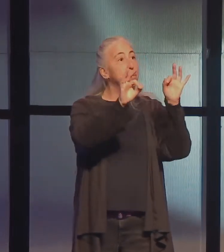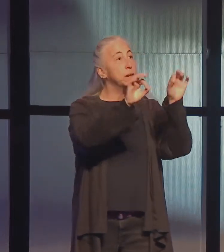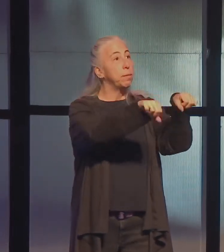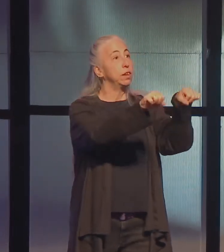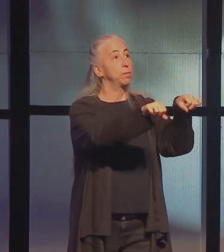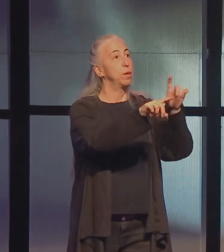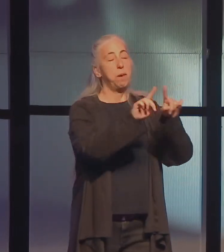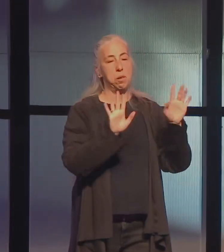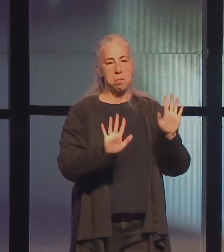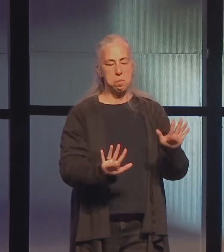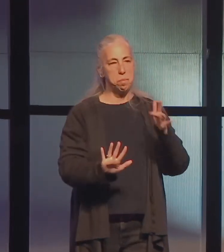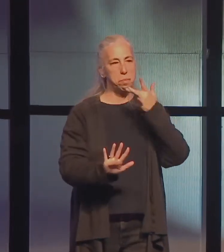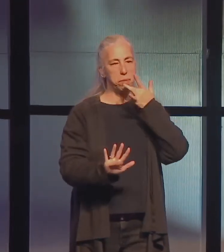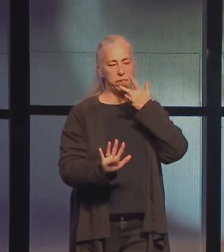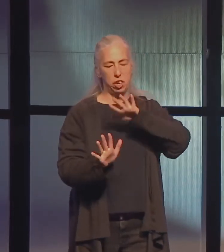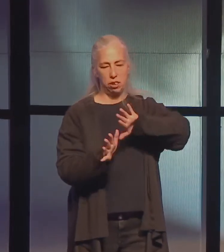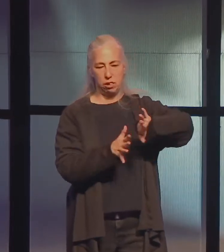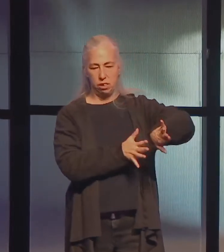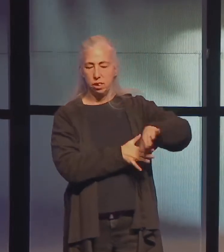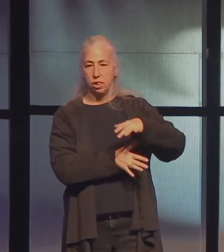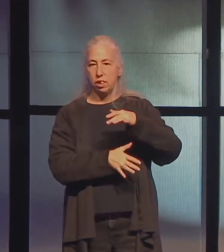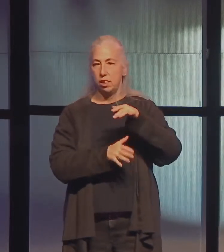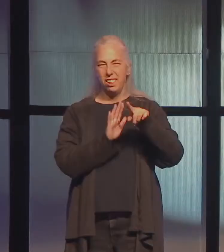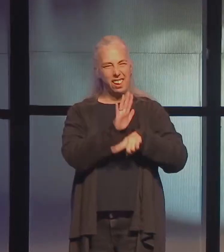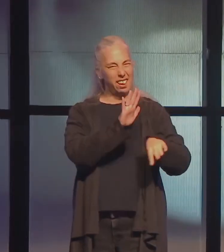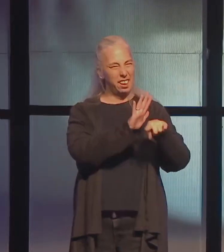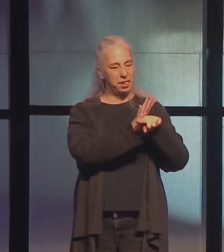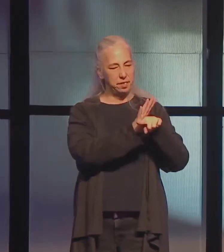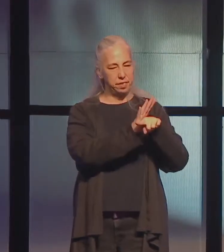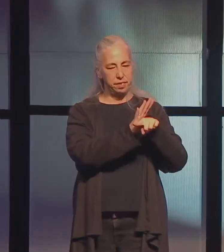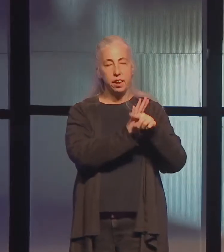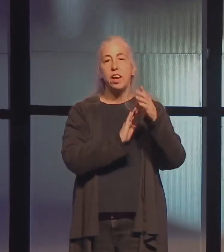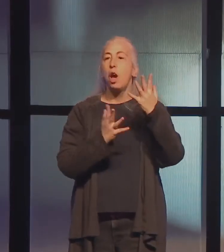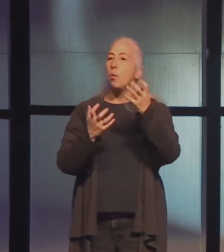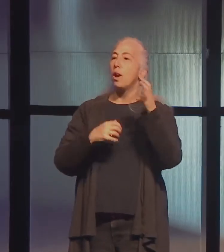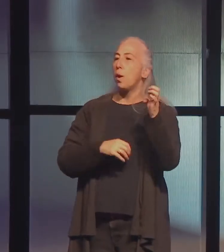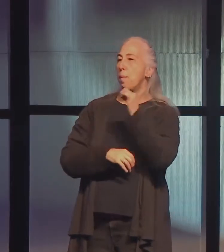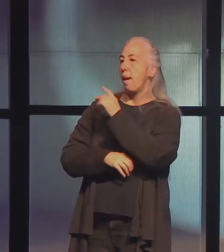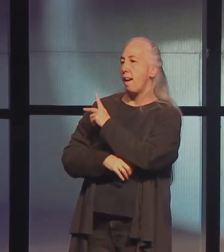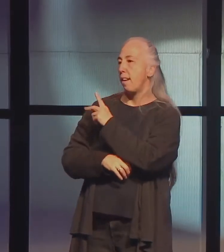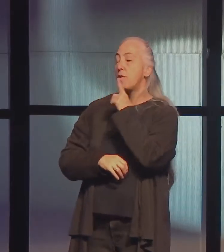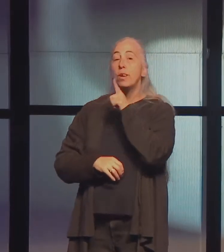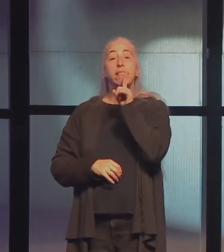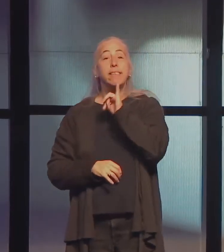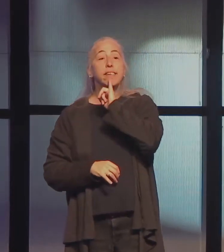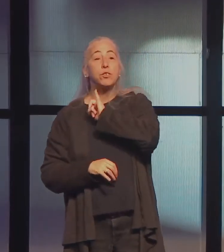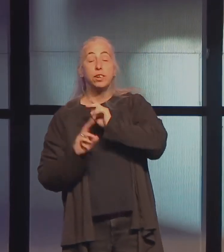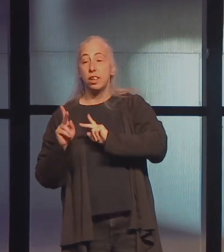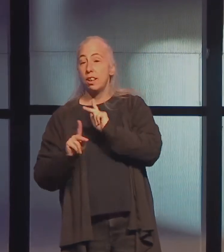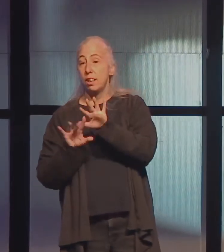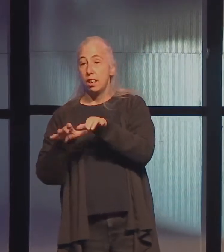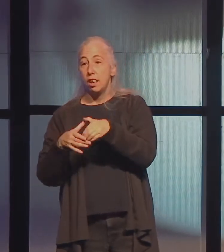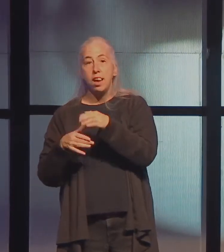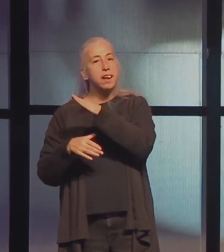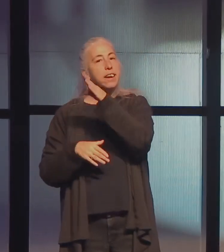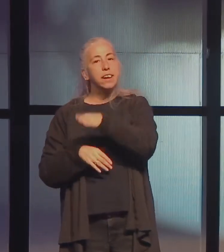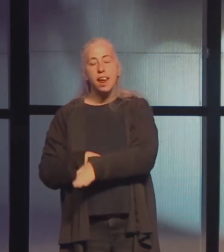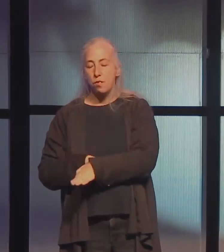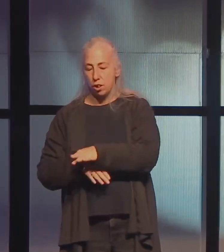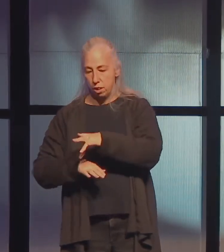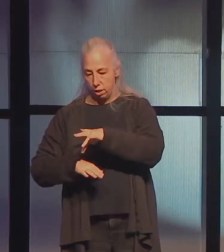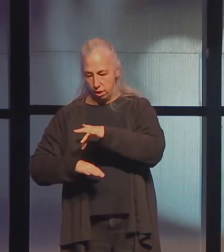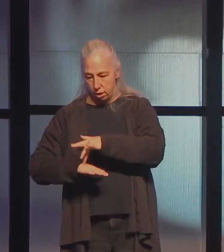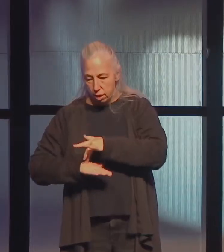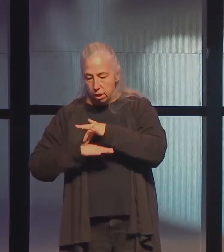back. And in this whole story, the Israelites never stopped to question their thoughts. Never stopped to question the emotions.